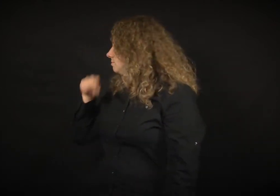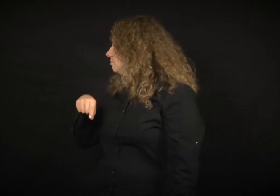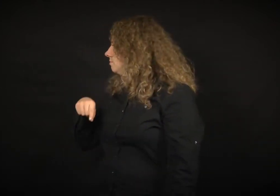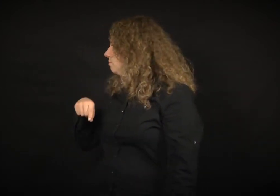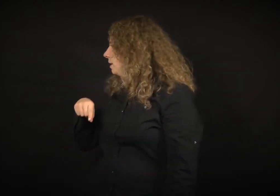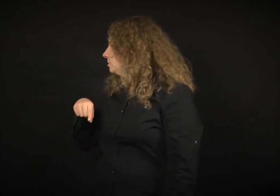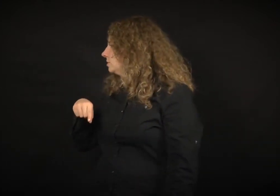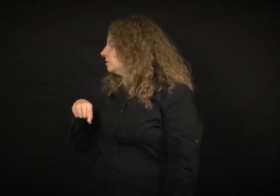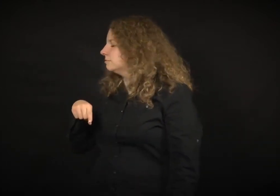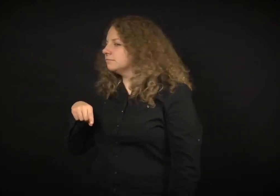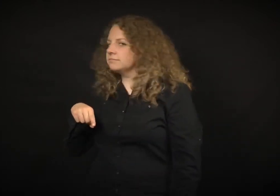mouse.